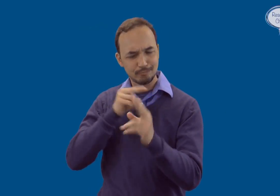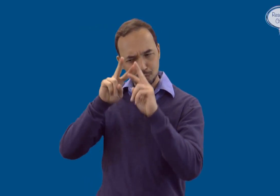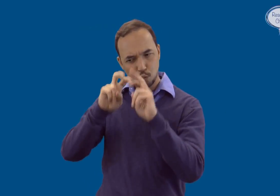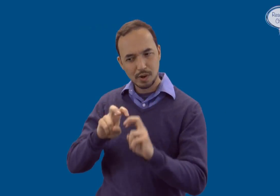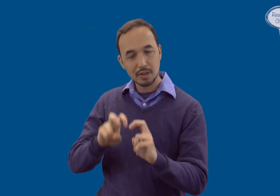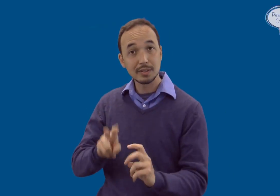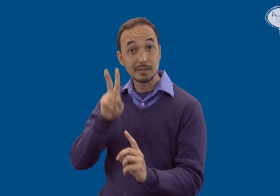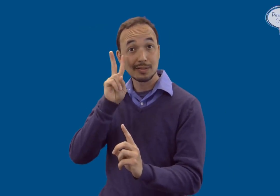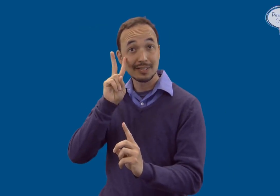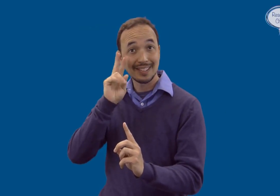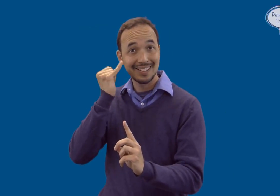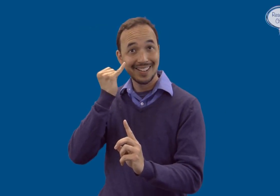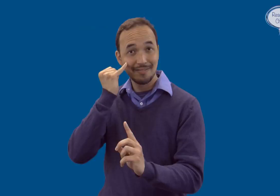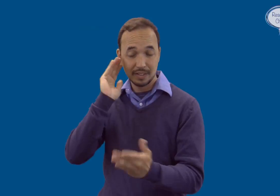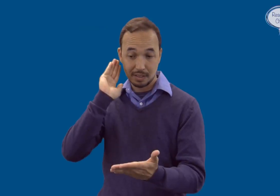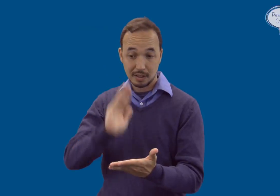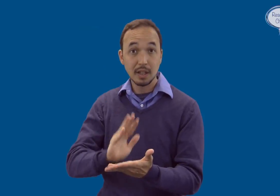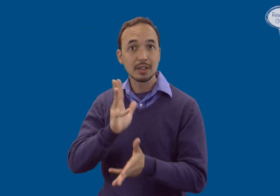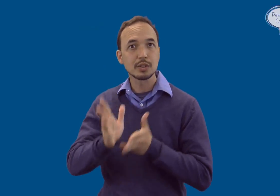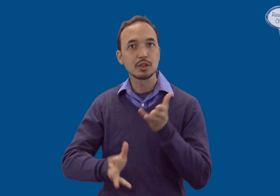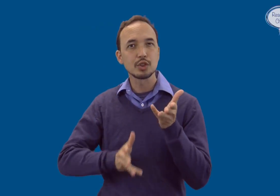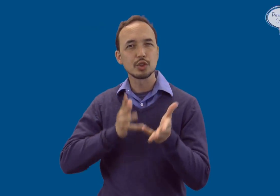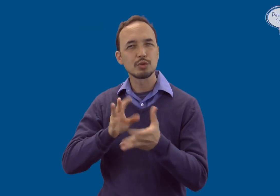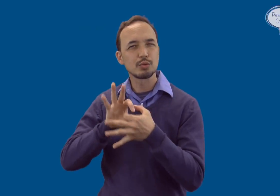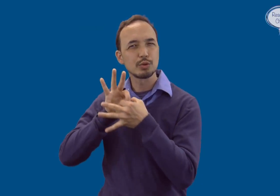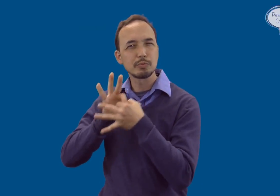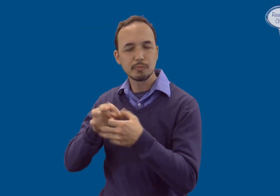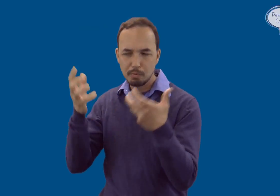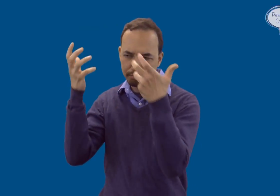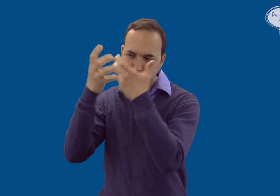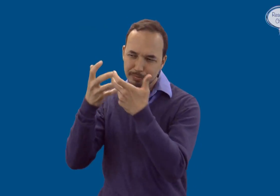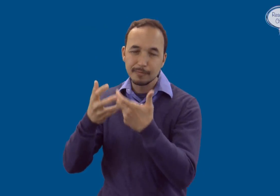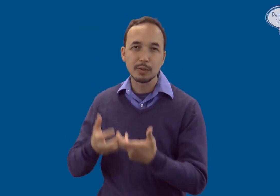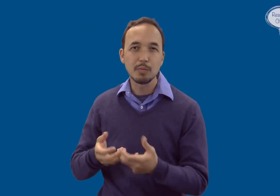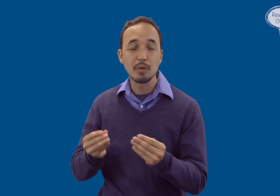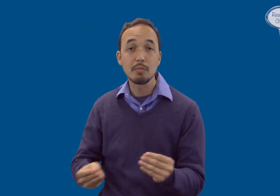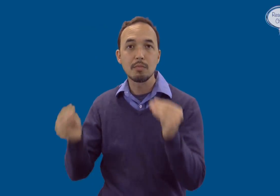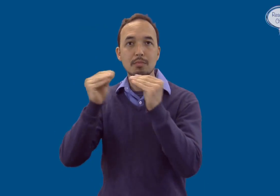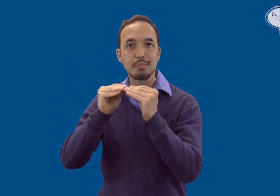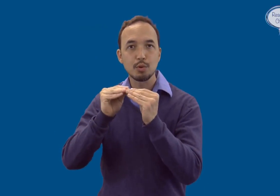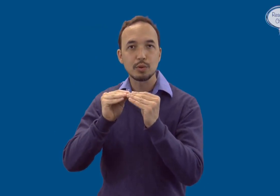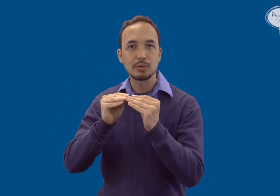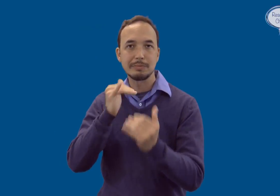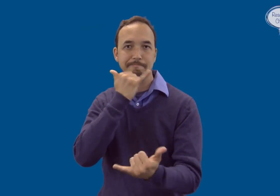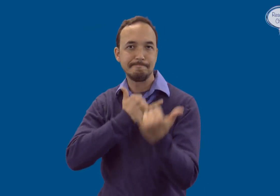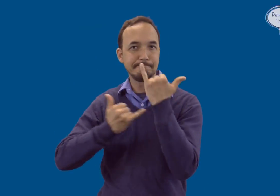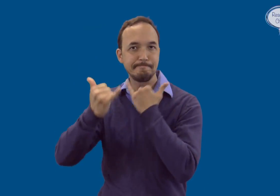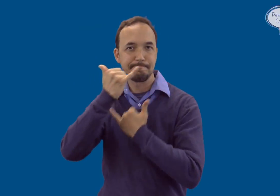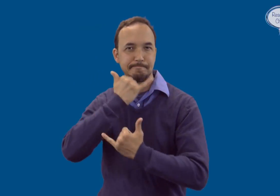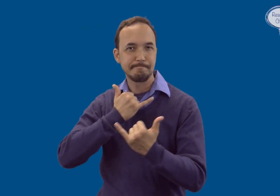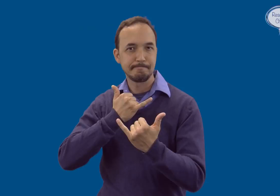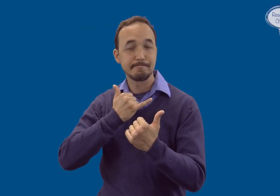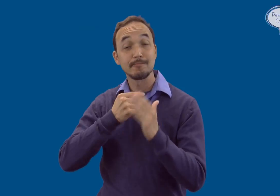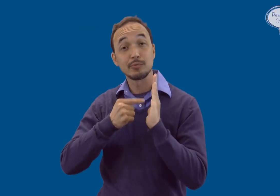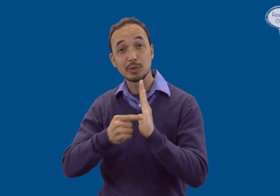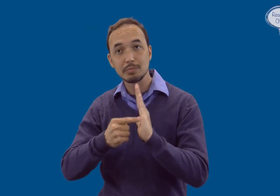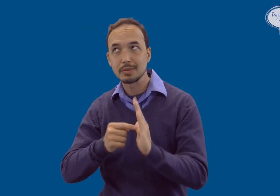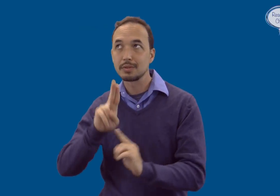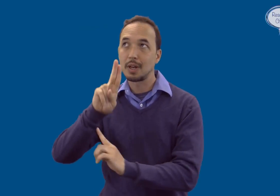interpreting? Second, I wanted to see if this reduced gesture correlated to an increase in disfluencies,